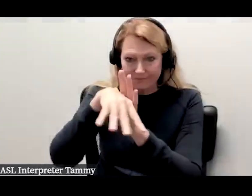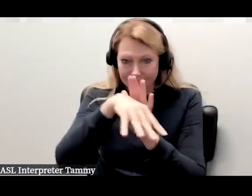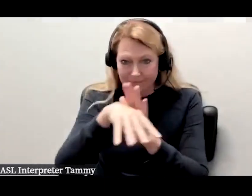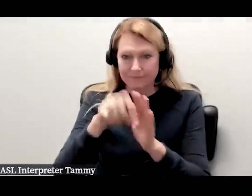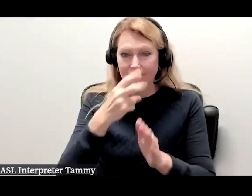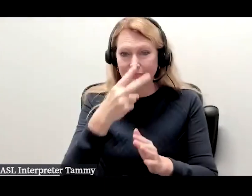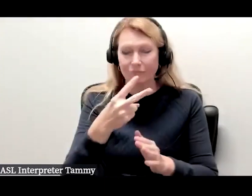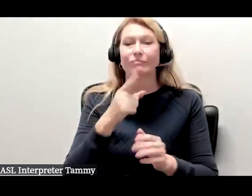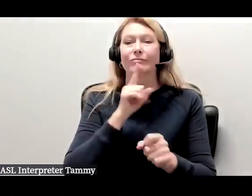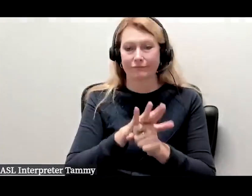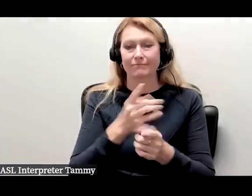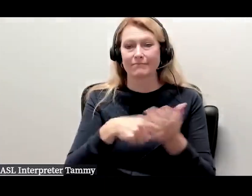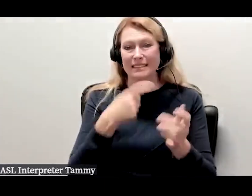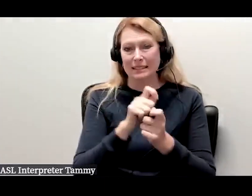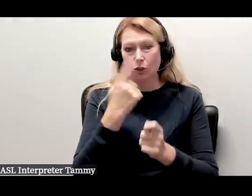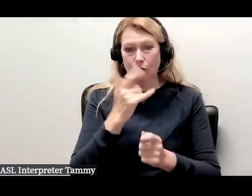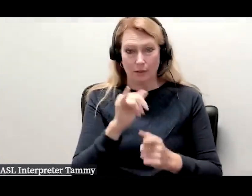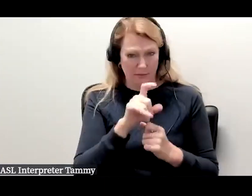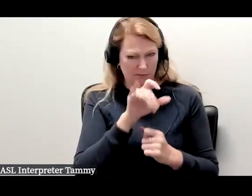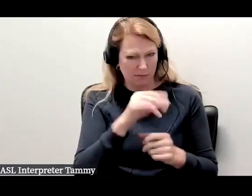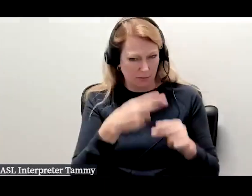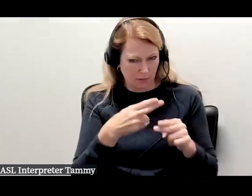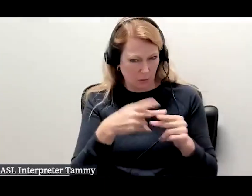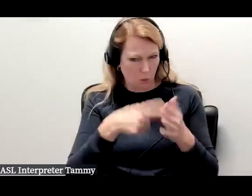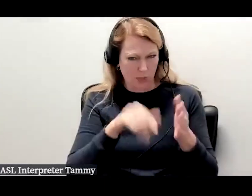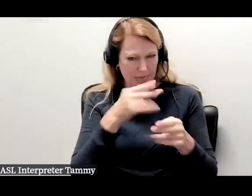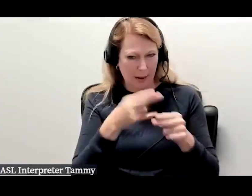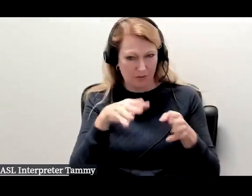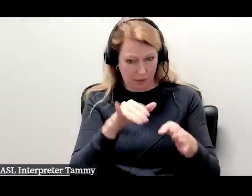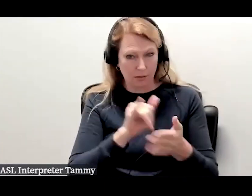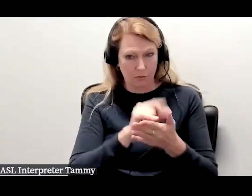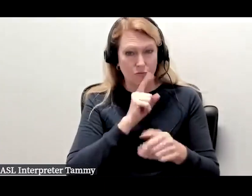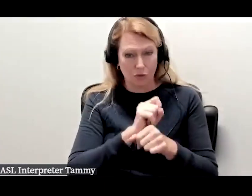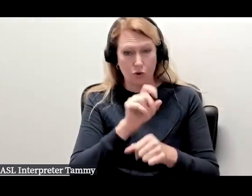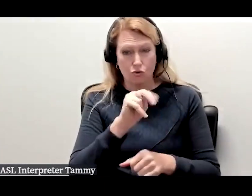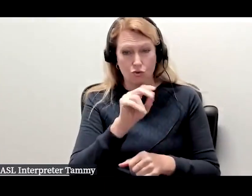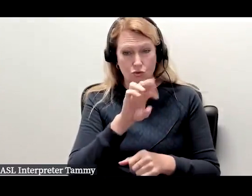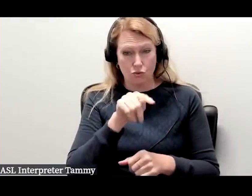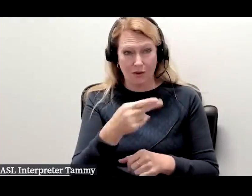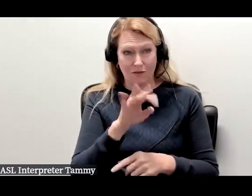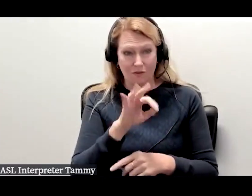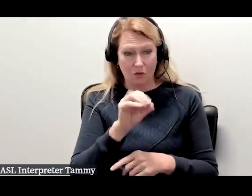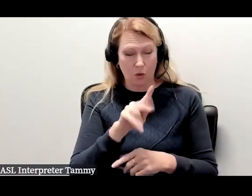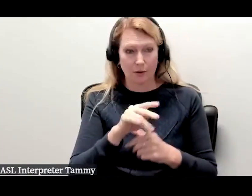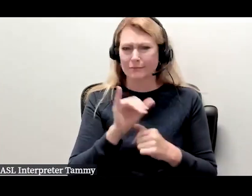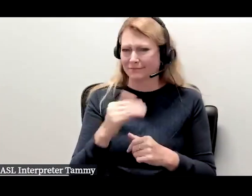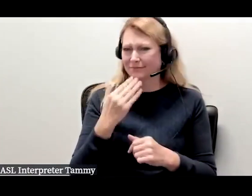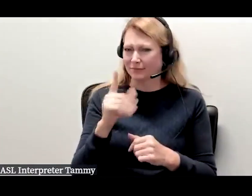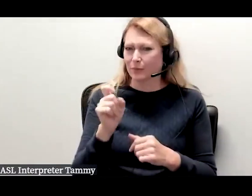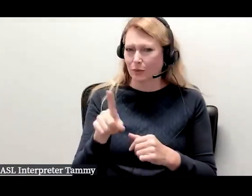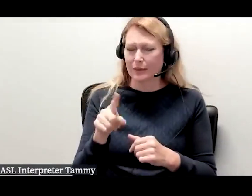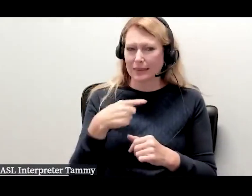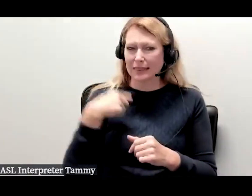And is that an unnamed stream or is that actually North Fork? That's a good question, John. I think that's